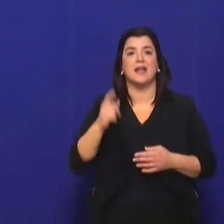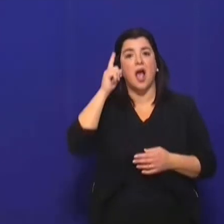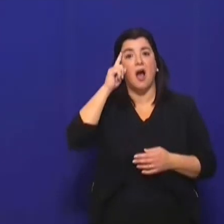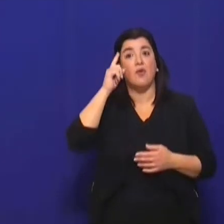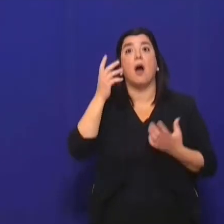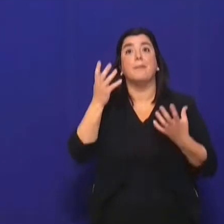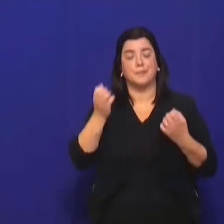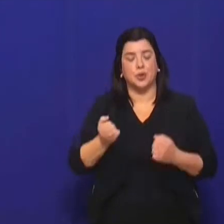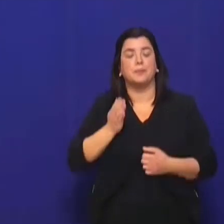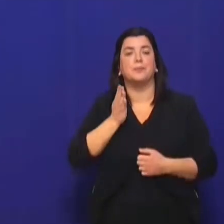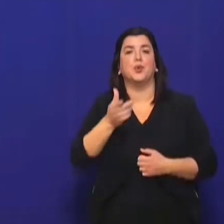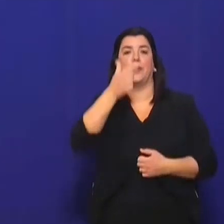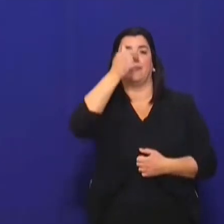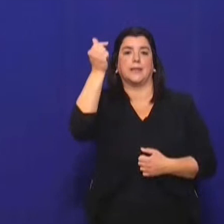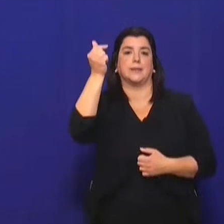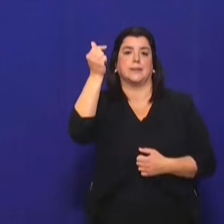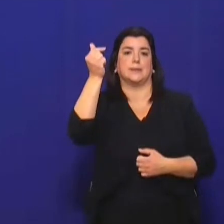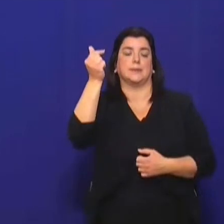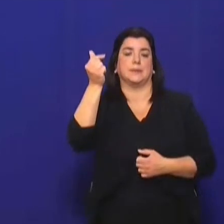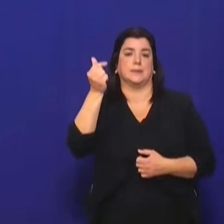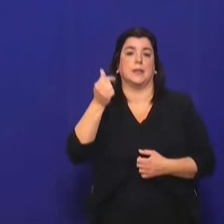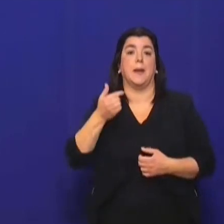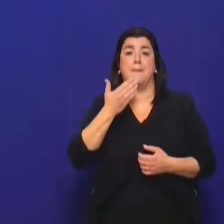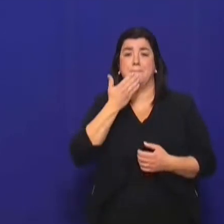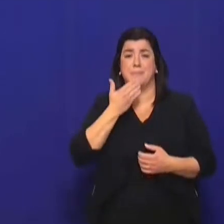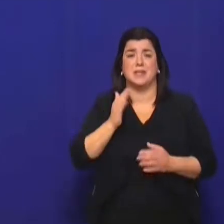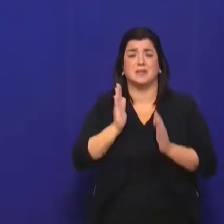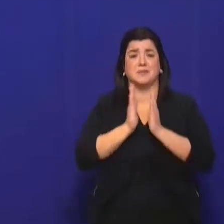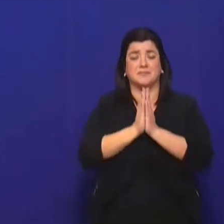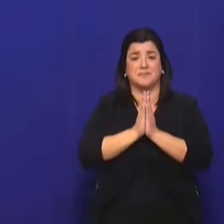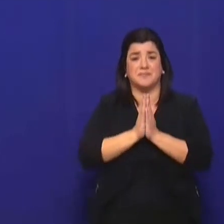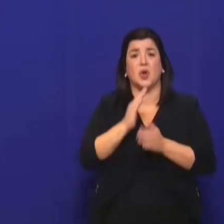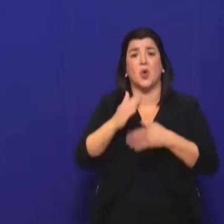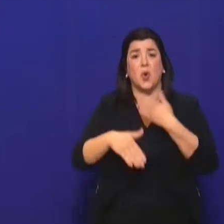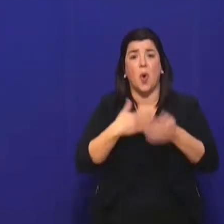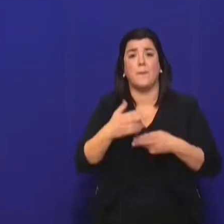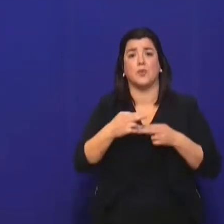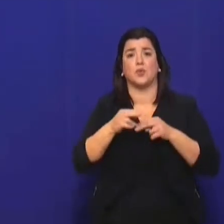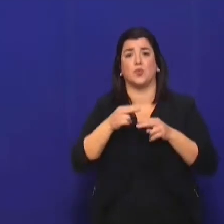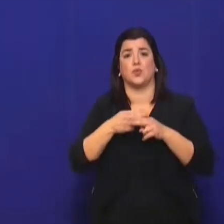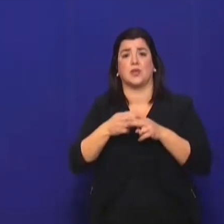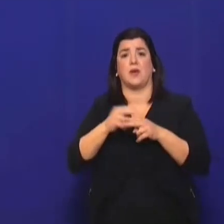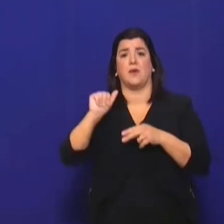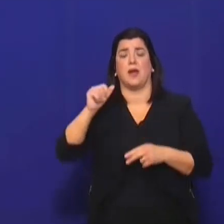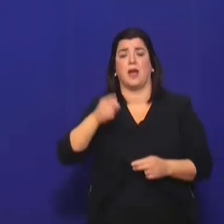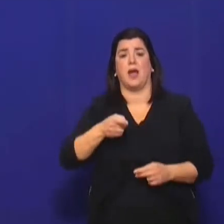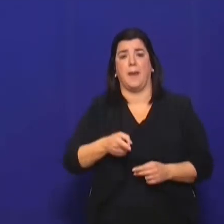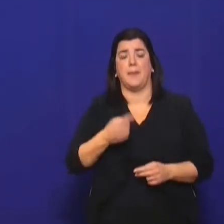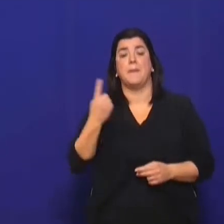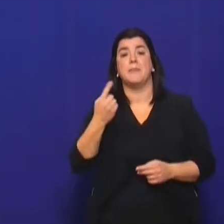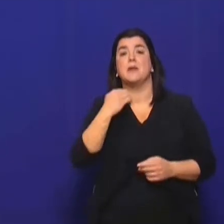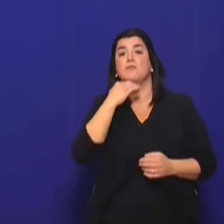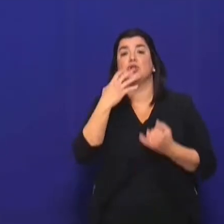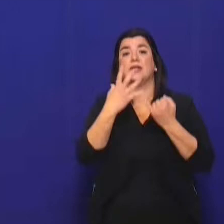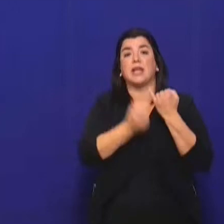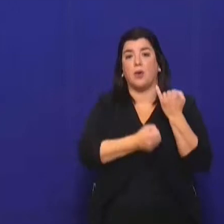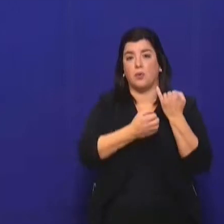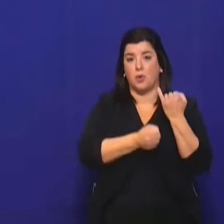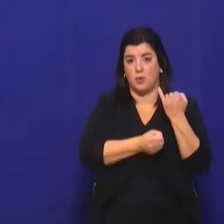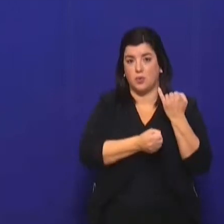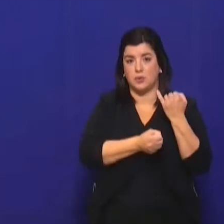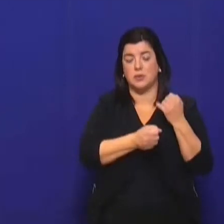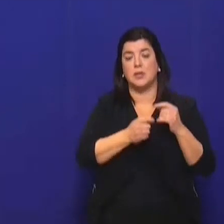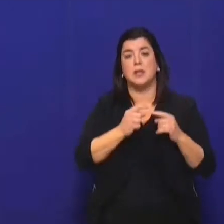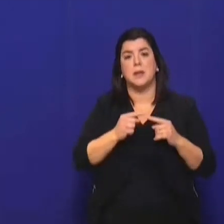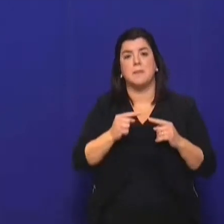dawk in-nies li kienu f'kuntatt. Allura nappellalkom biex nibqgħu nużaw din l-app kemm minn ma downloadja ħiex jiddownloadja imma anke